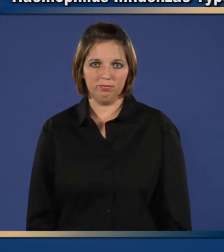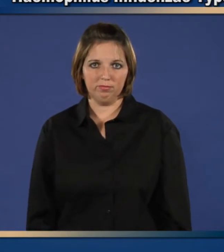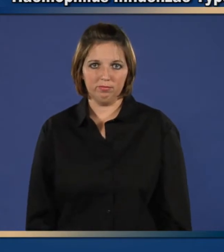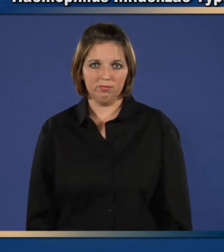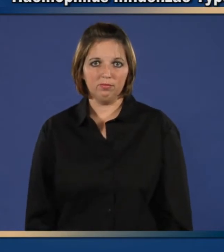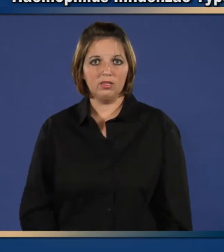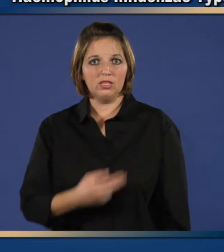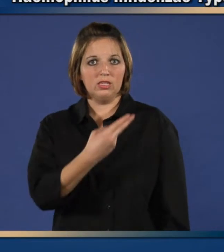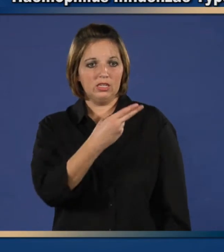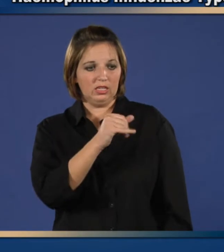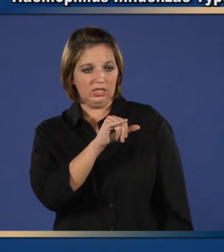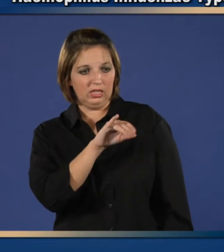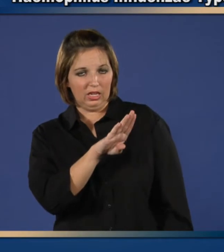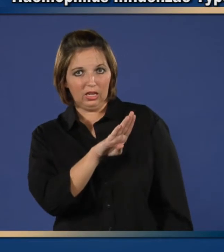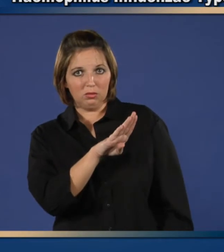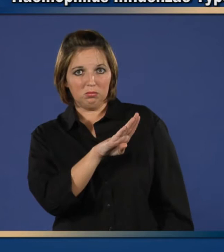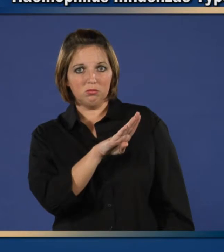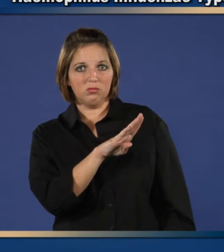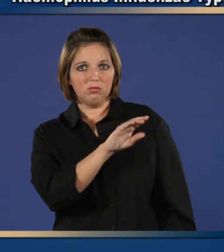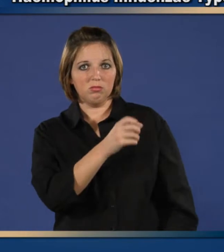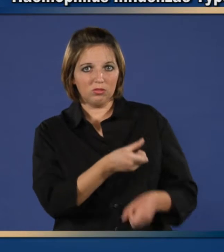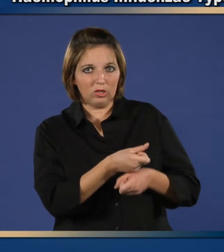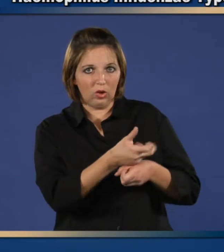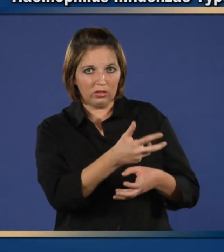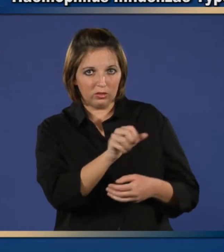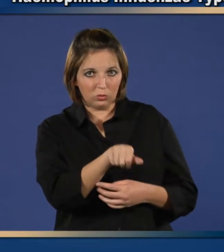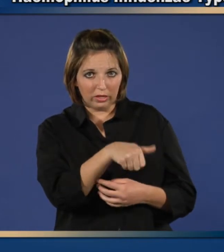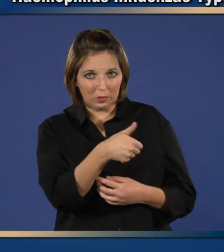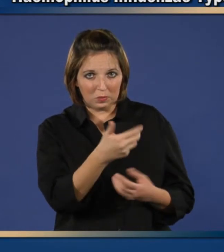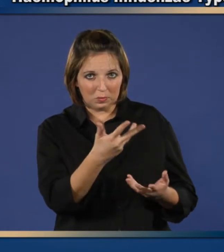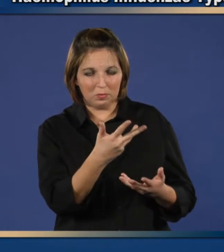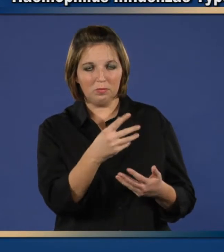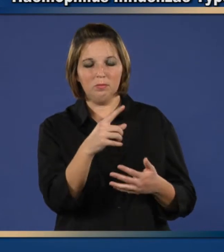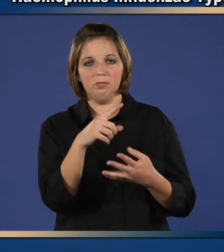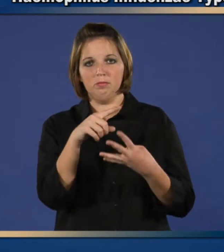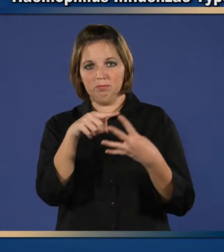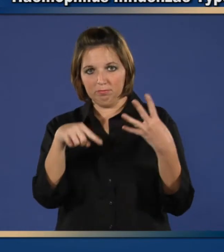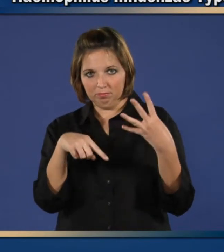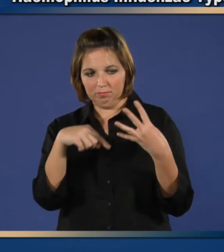Hib also causes pneumonia,